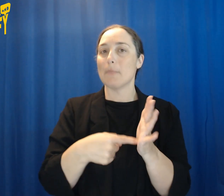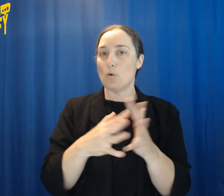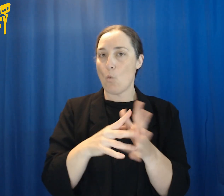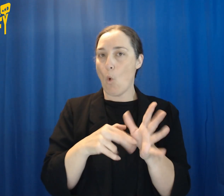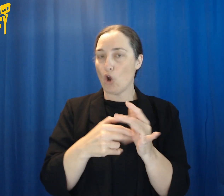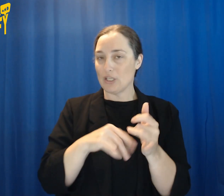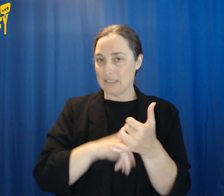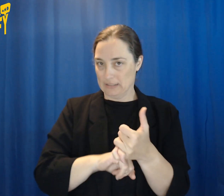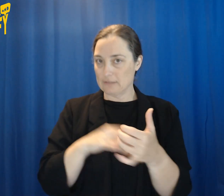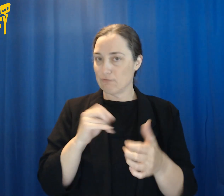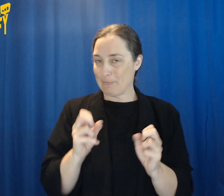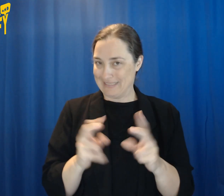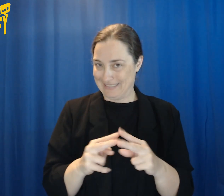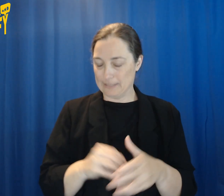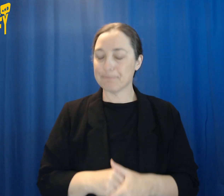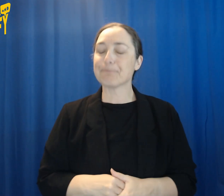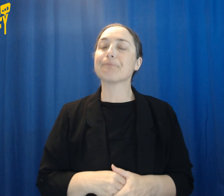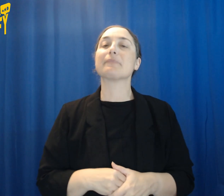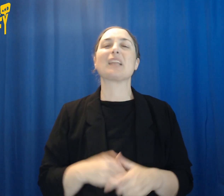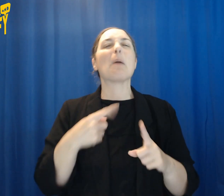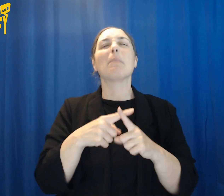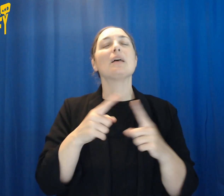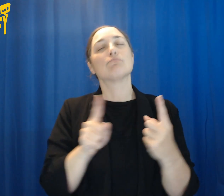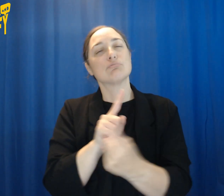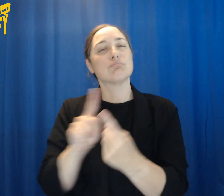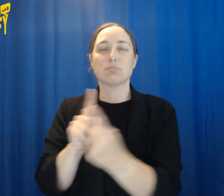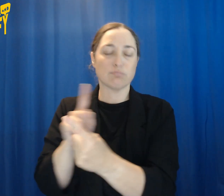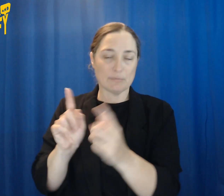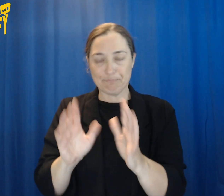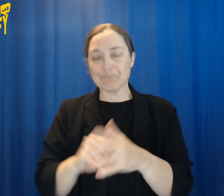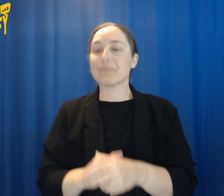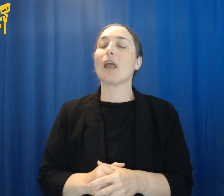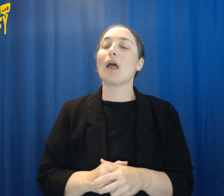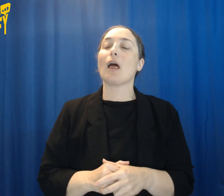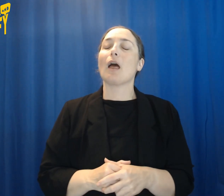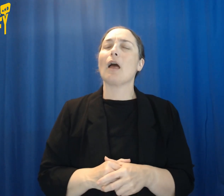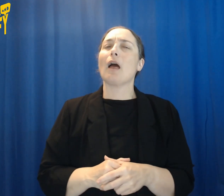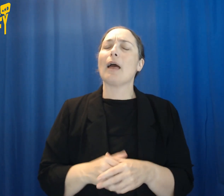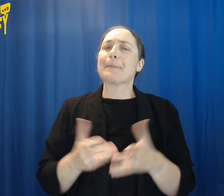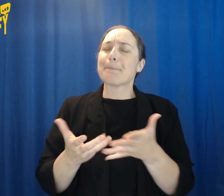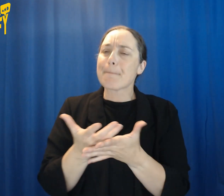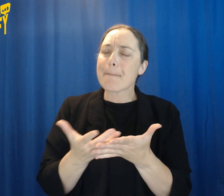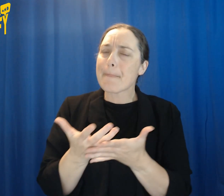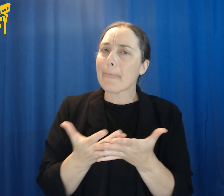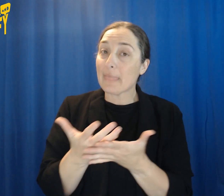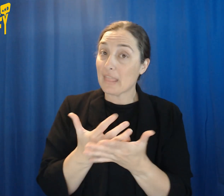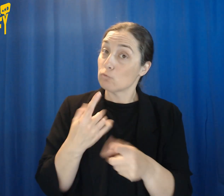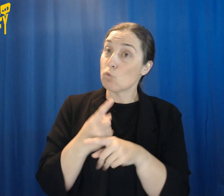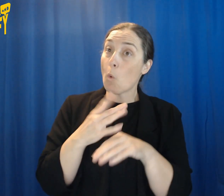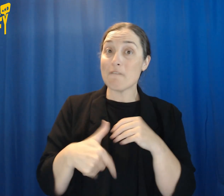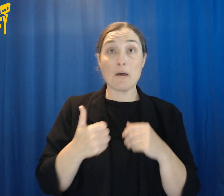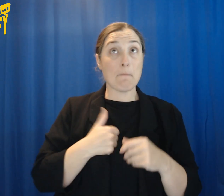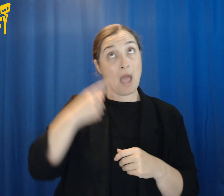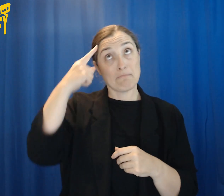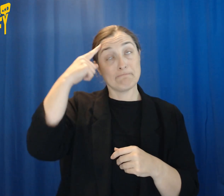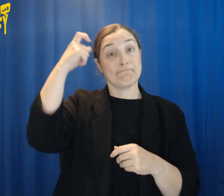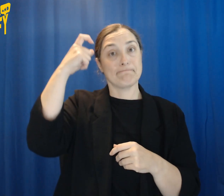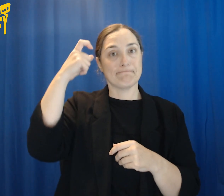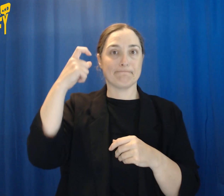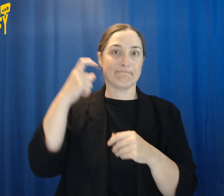to meet and talk with people and young writers. And I got talking to them about my memoir, and I was a little bit drunk and I was a bit